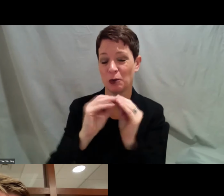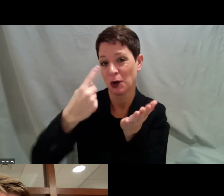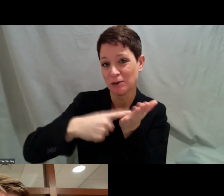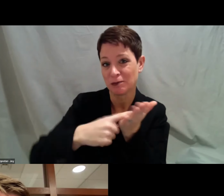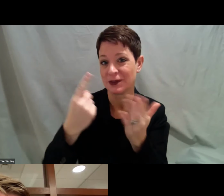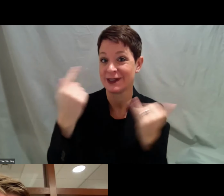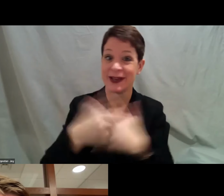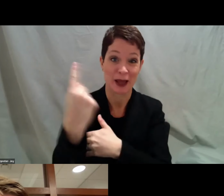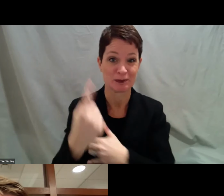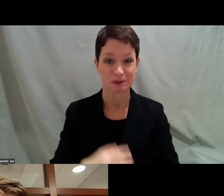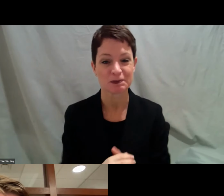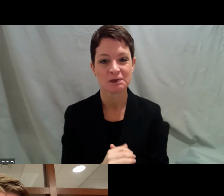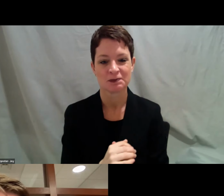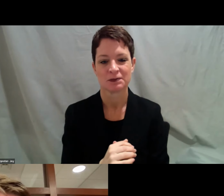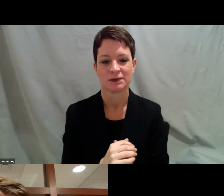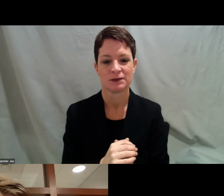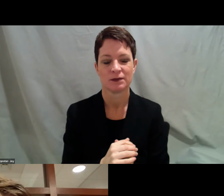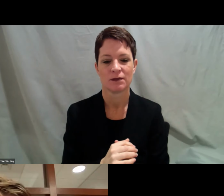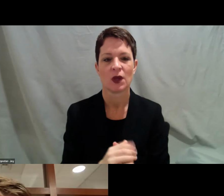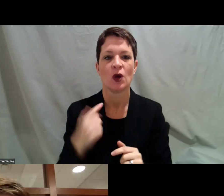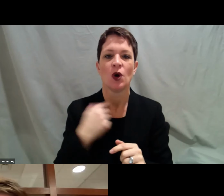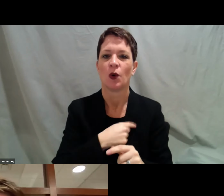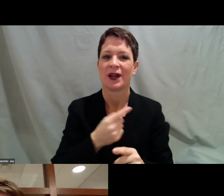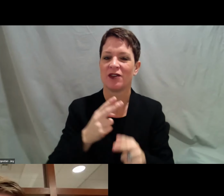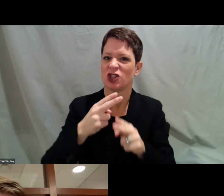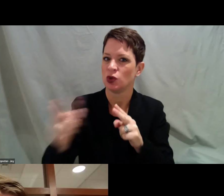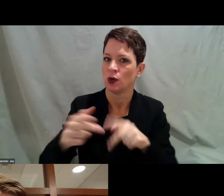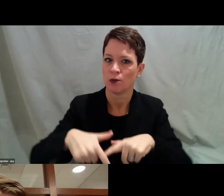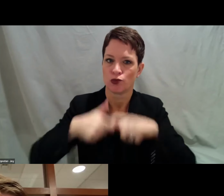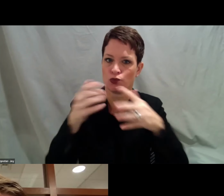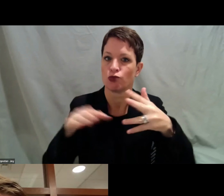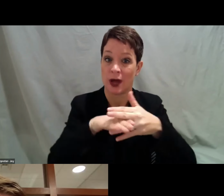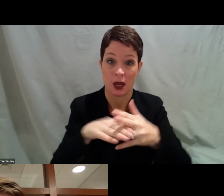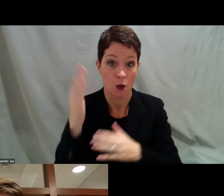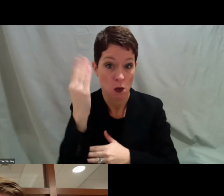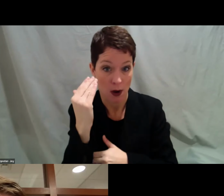today. Hi all, we're actually going to take a very brief break.